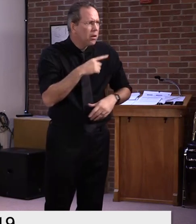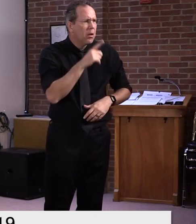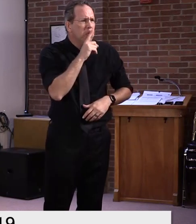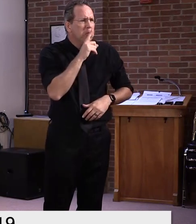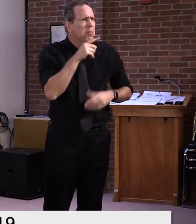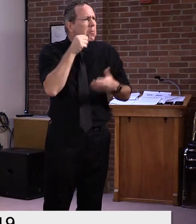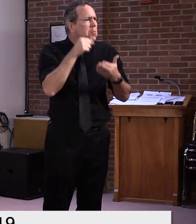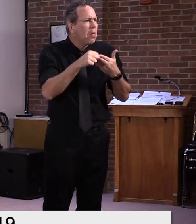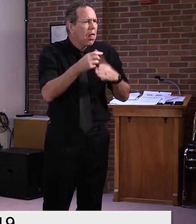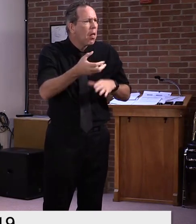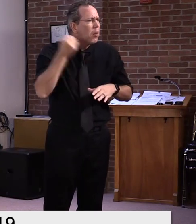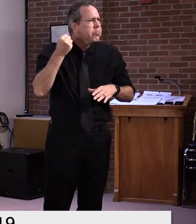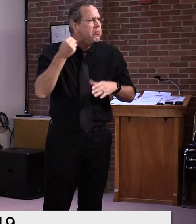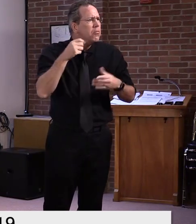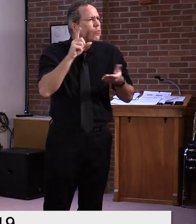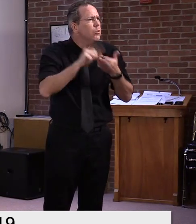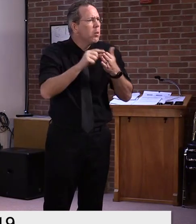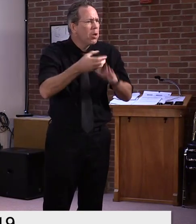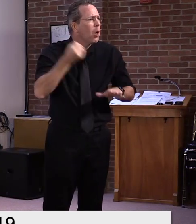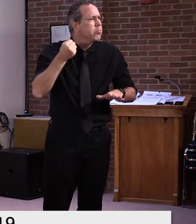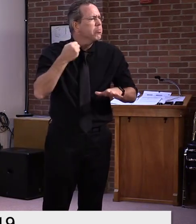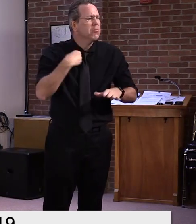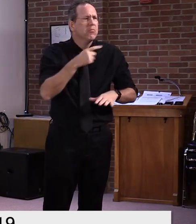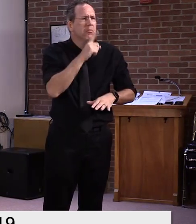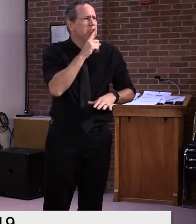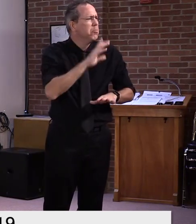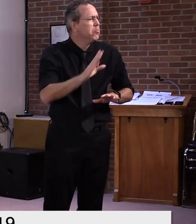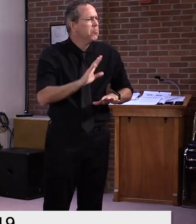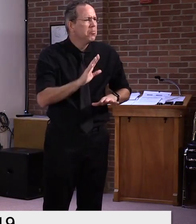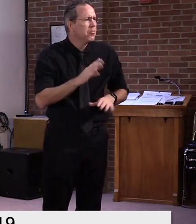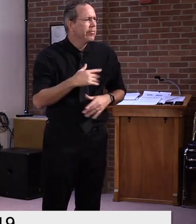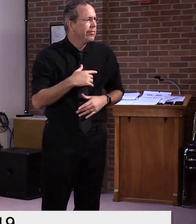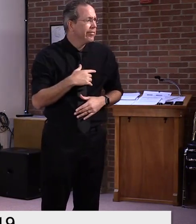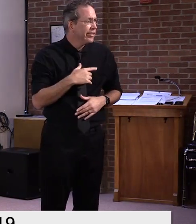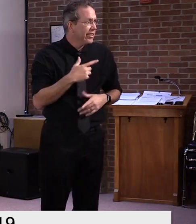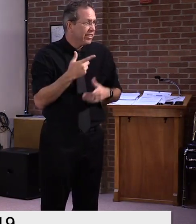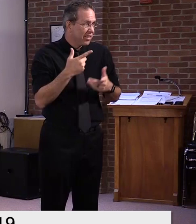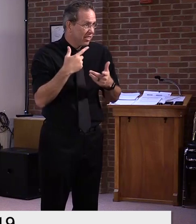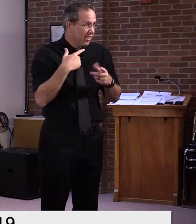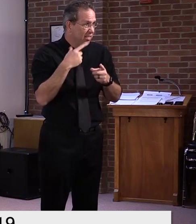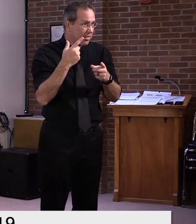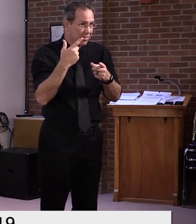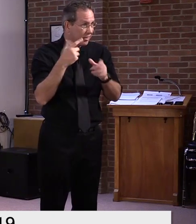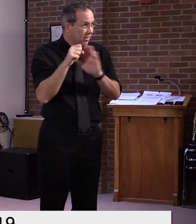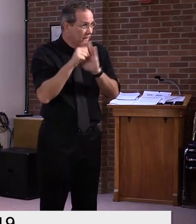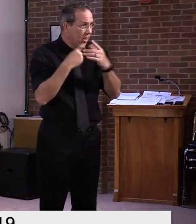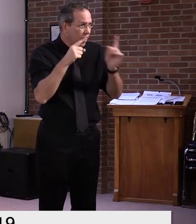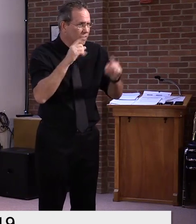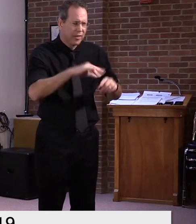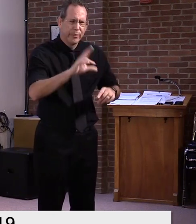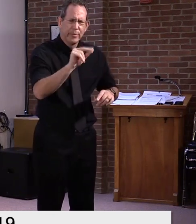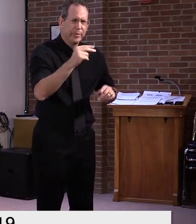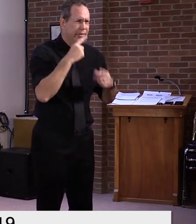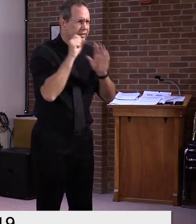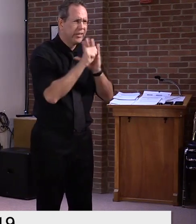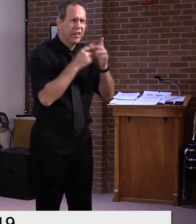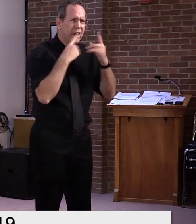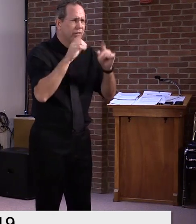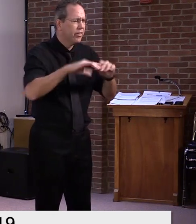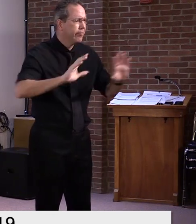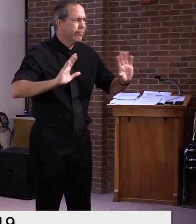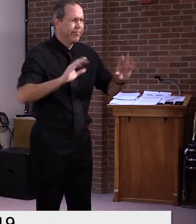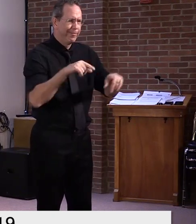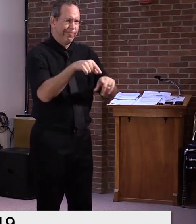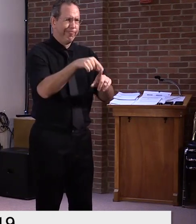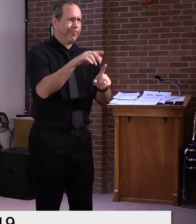restrictions that you just mentioned, those are news to me. Those aren't state guidelines. And I haven't heard of any nursing home that sort of